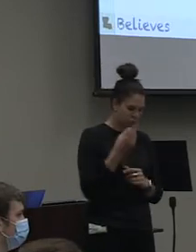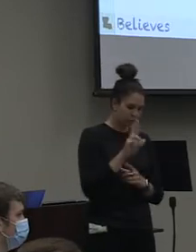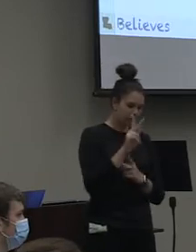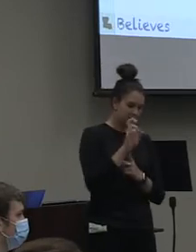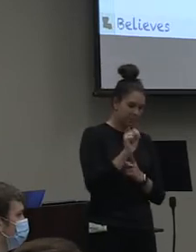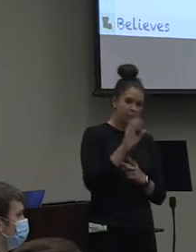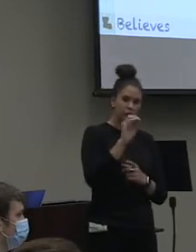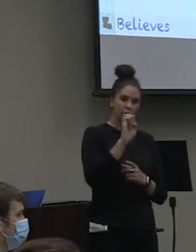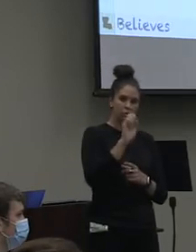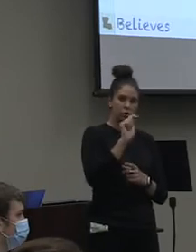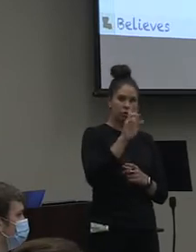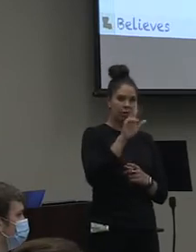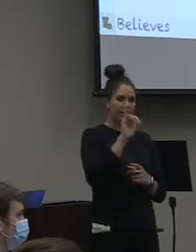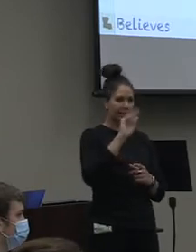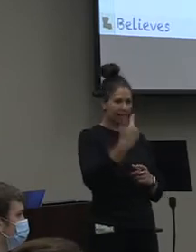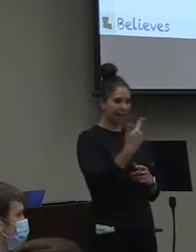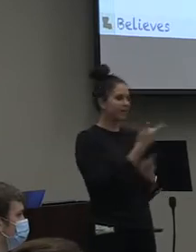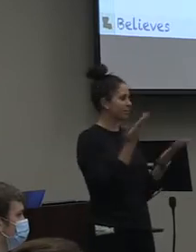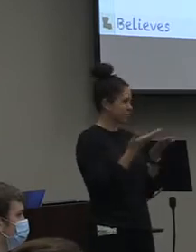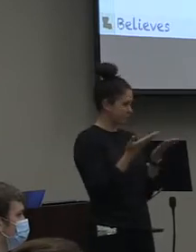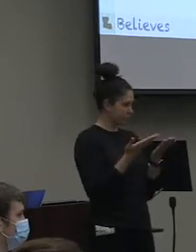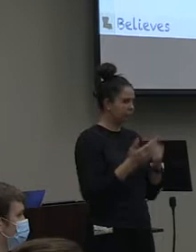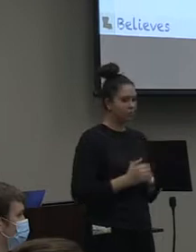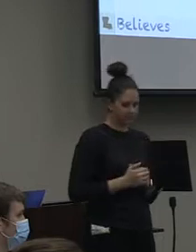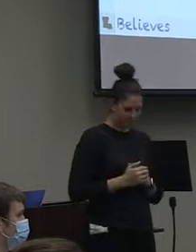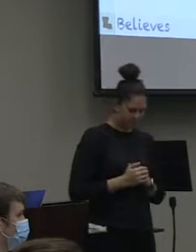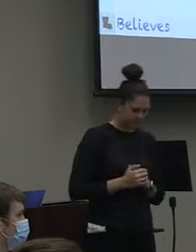Dr. Ken Ortland. Here.